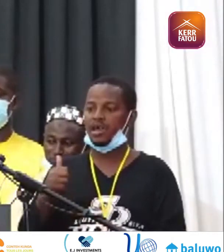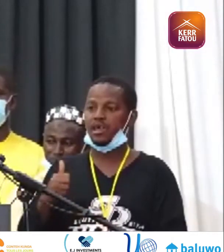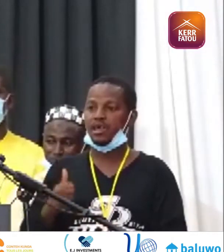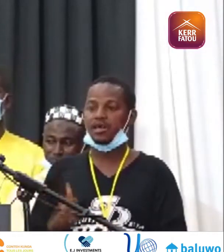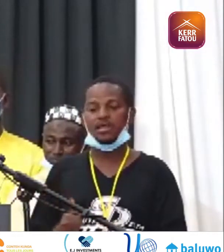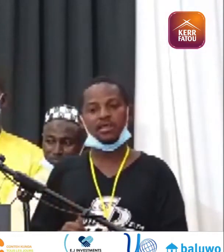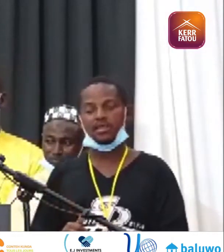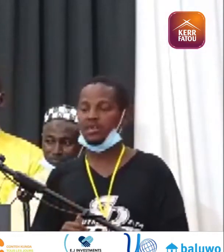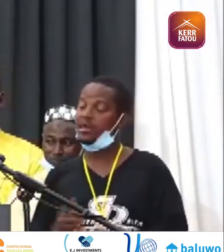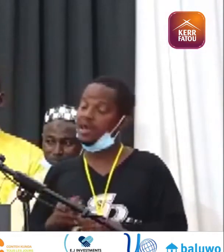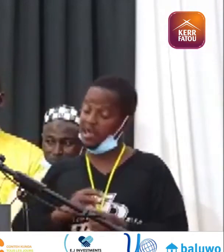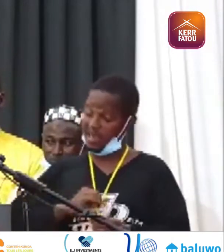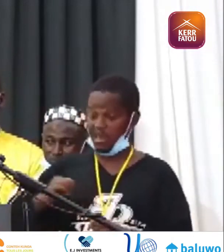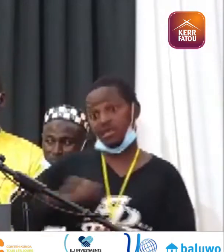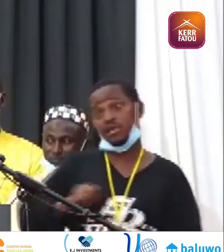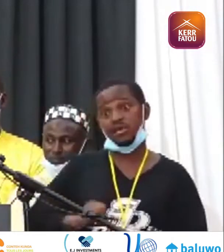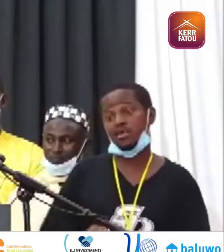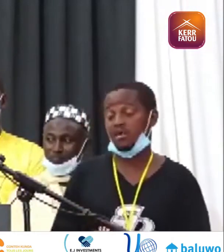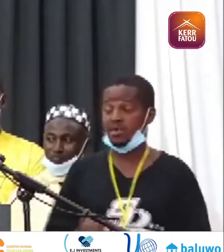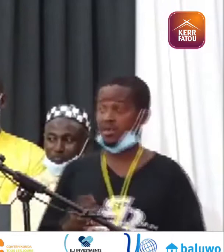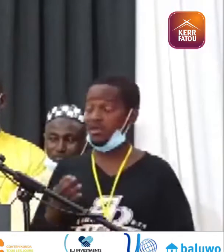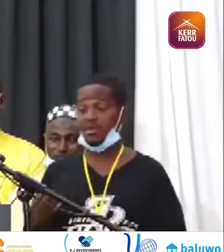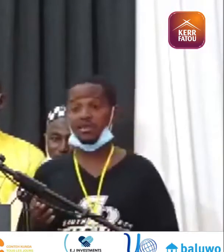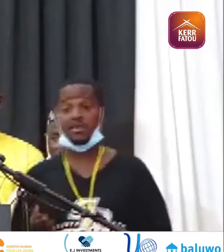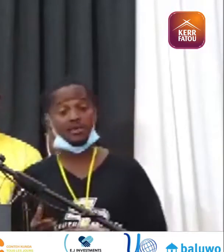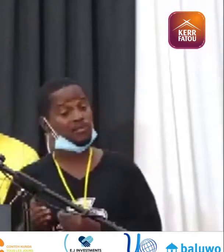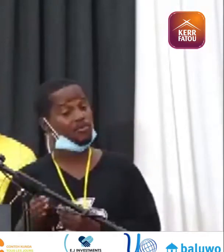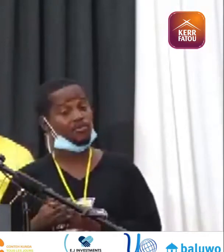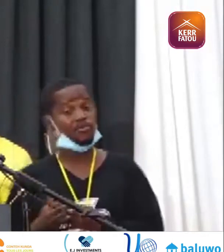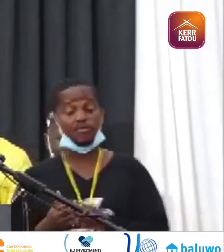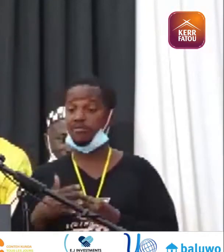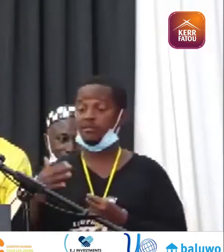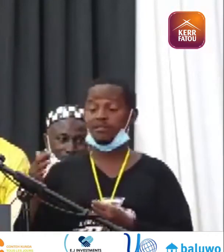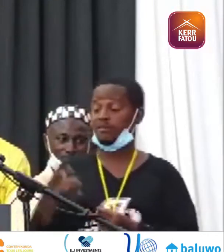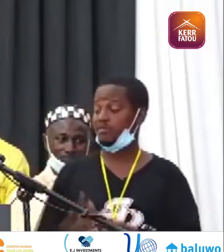in effort, in energy, and time, which